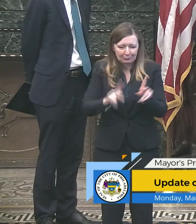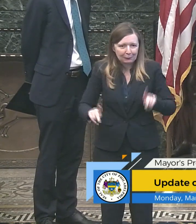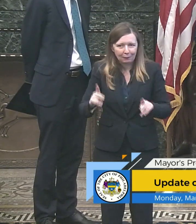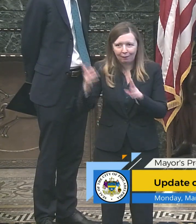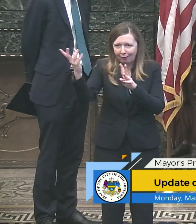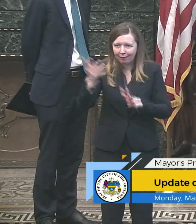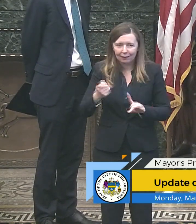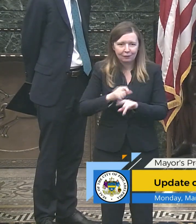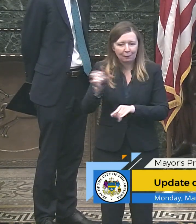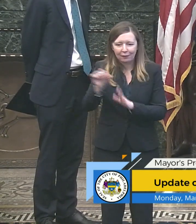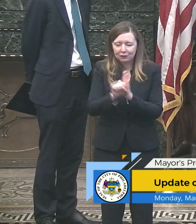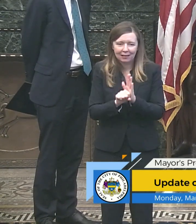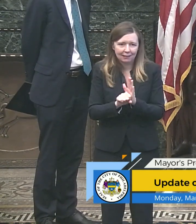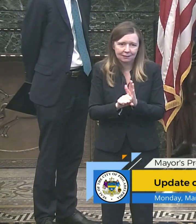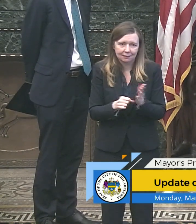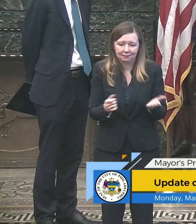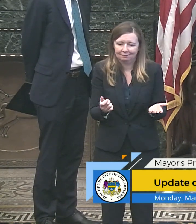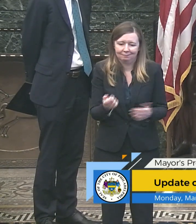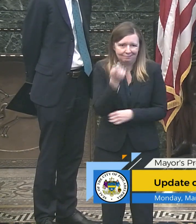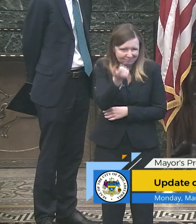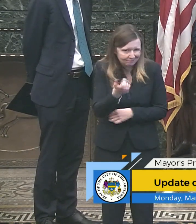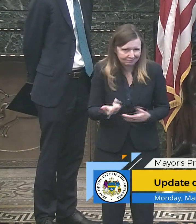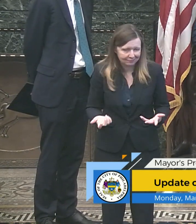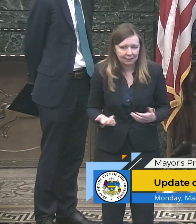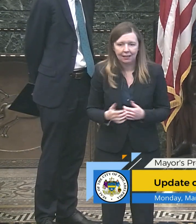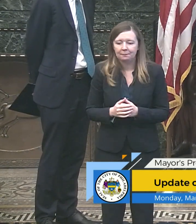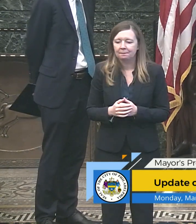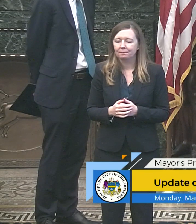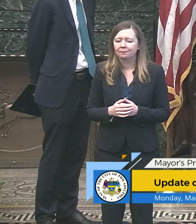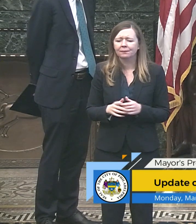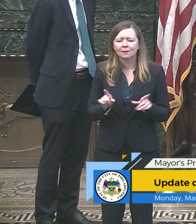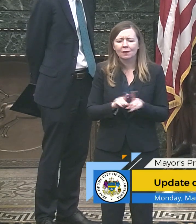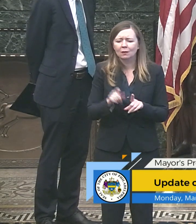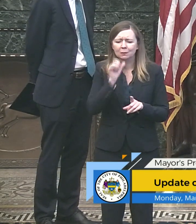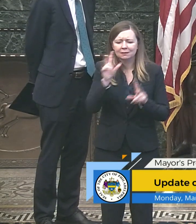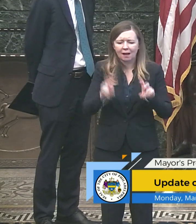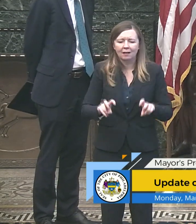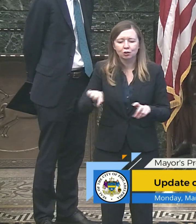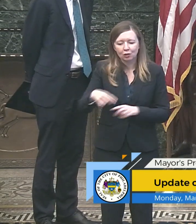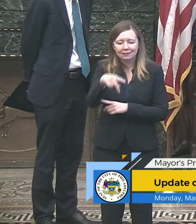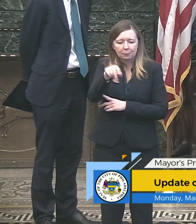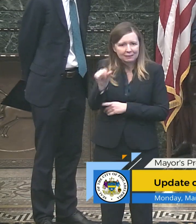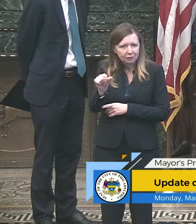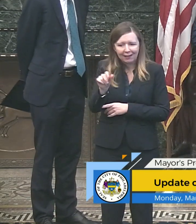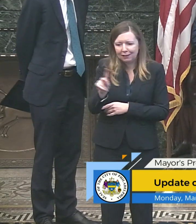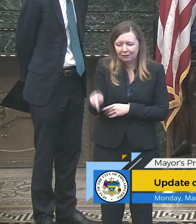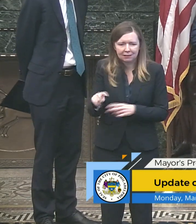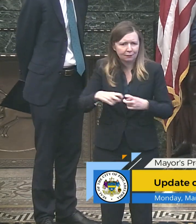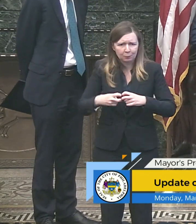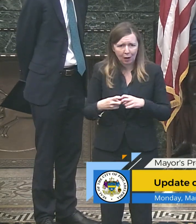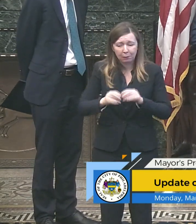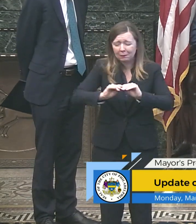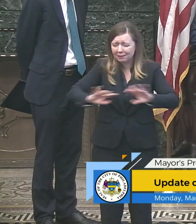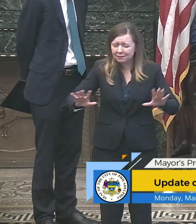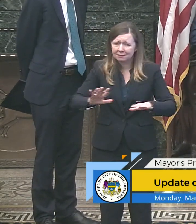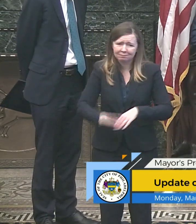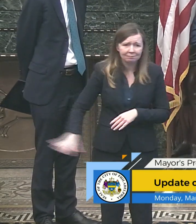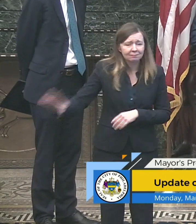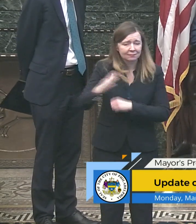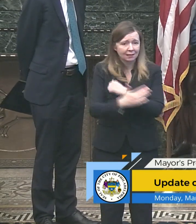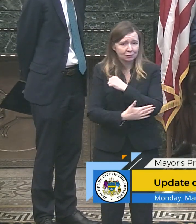from out of state are slim. And I also think, let's not look at this as just a Pennsylvania or a Philadelphia issue. This is a countrywide